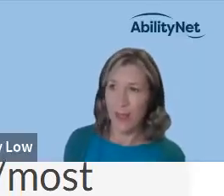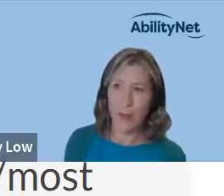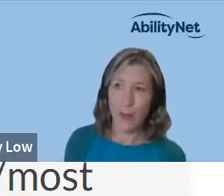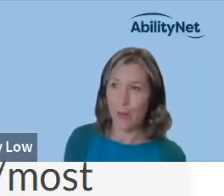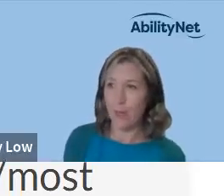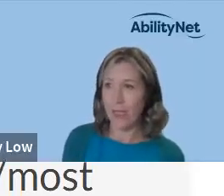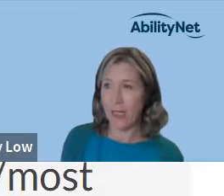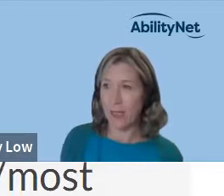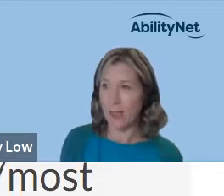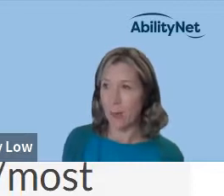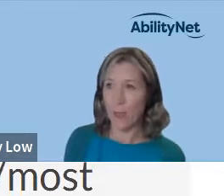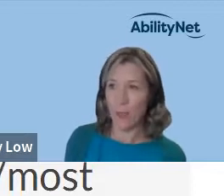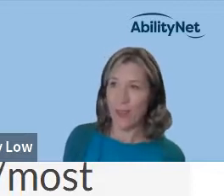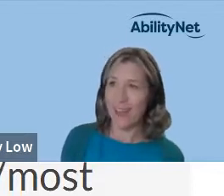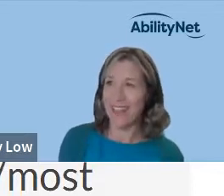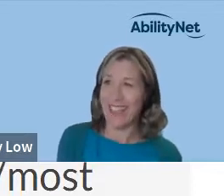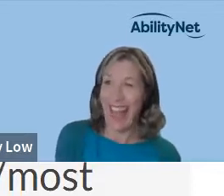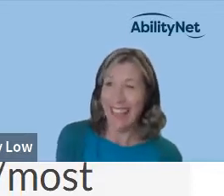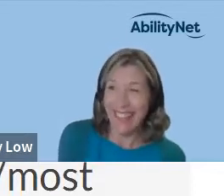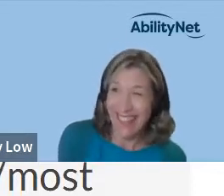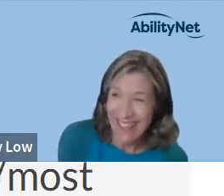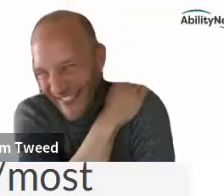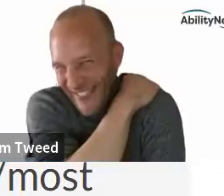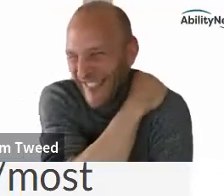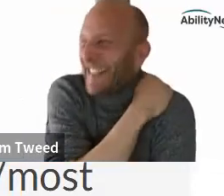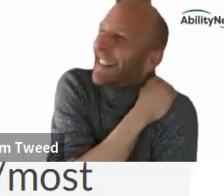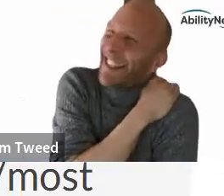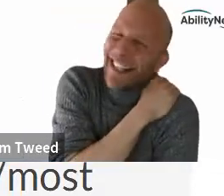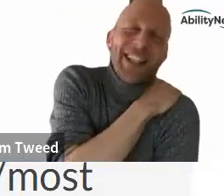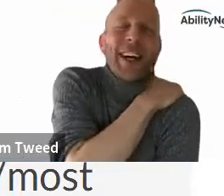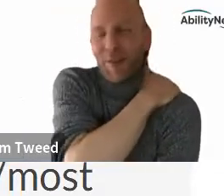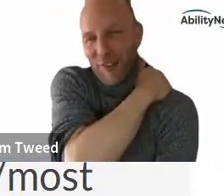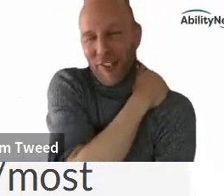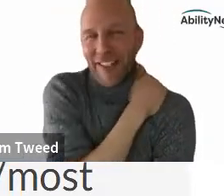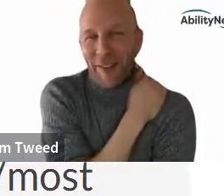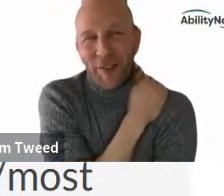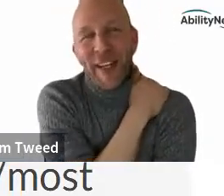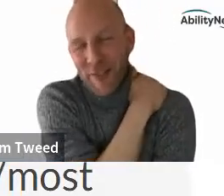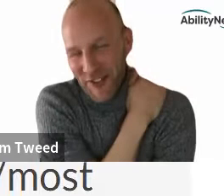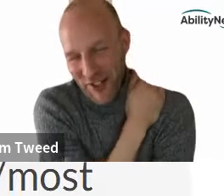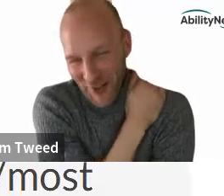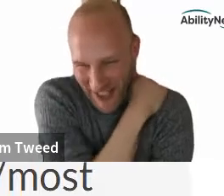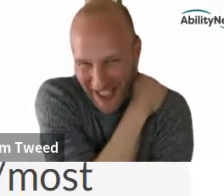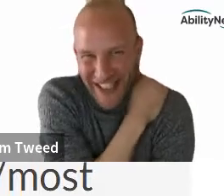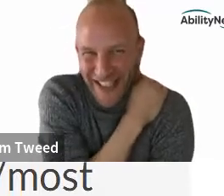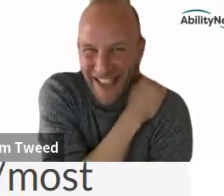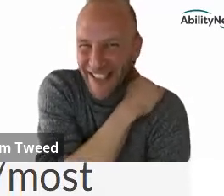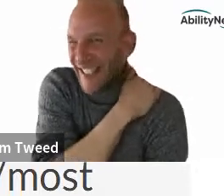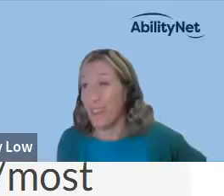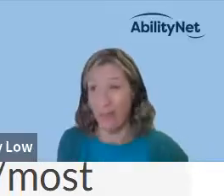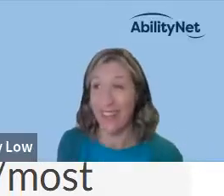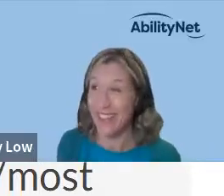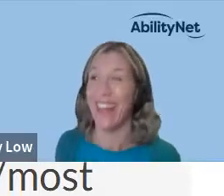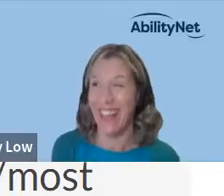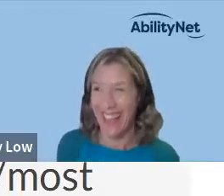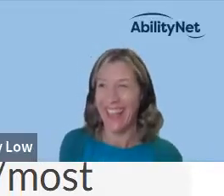Adam? Other than when I'm on my jolly holidays. Yeah, I'm sorry. That was a joke. I